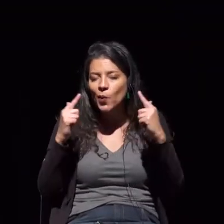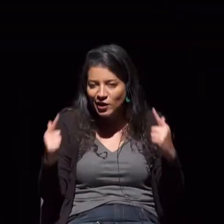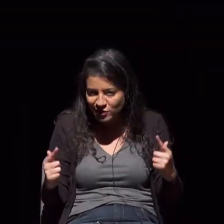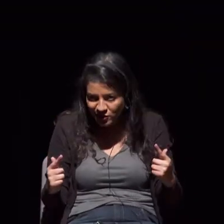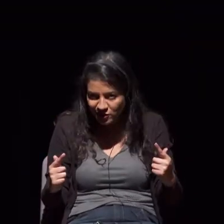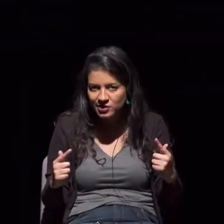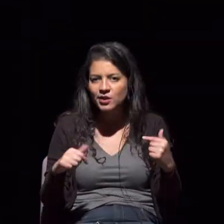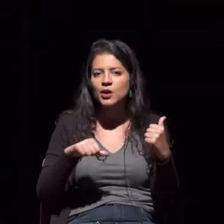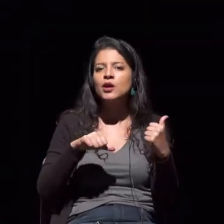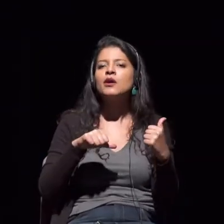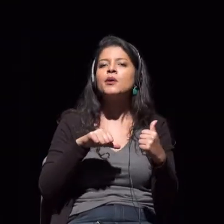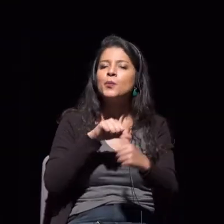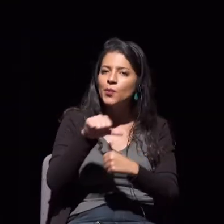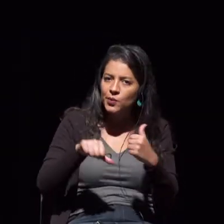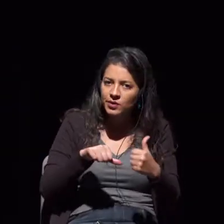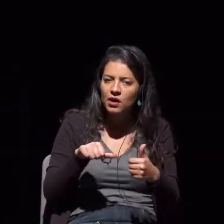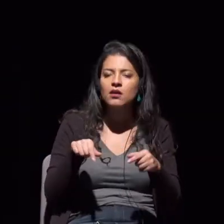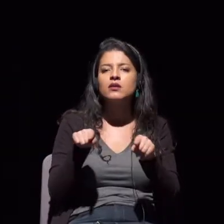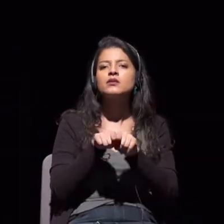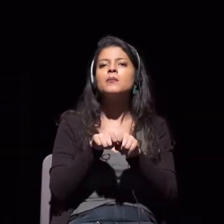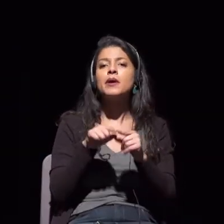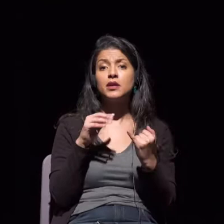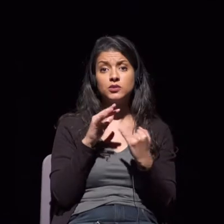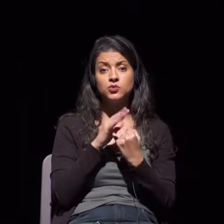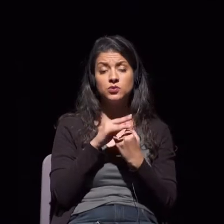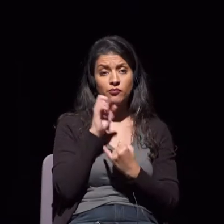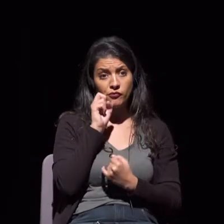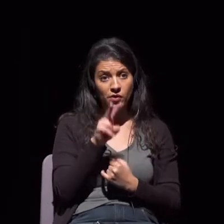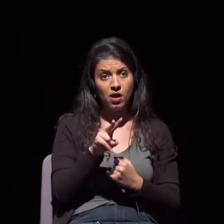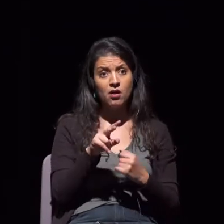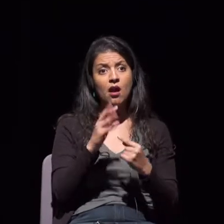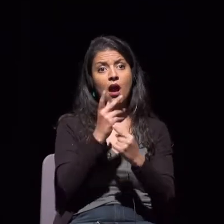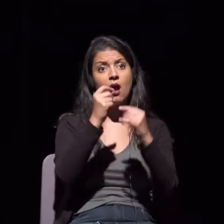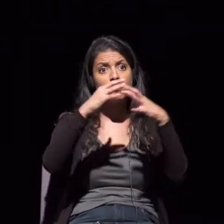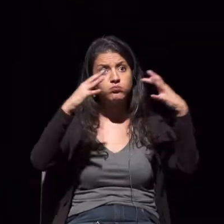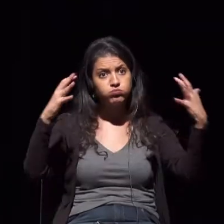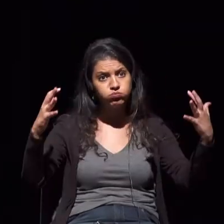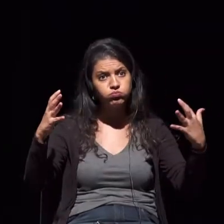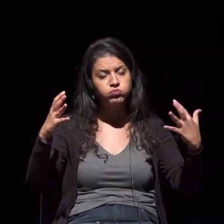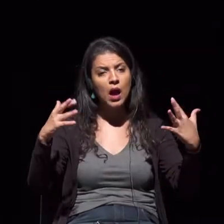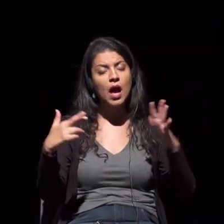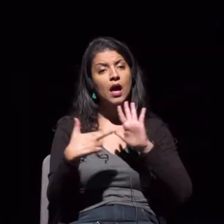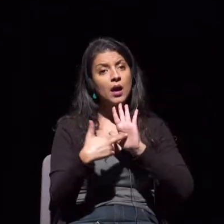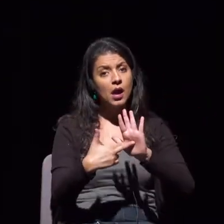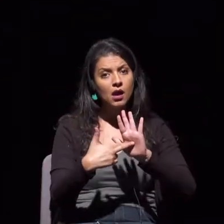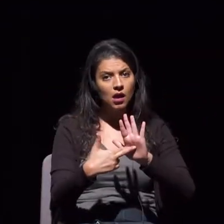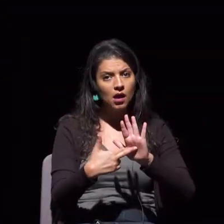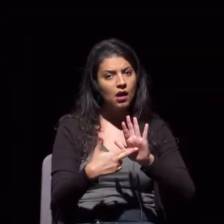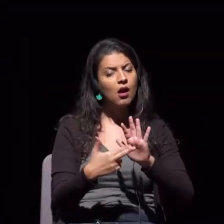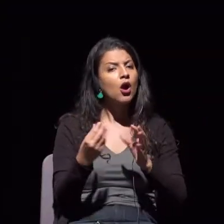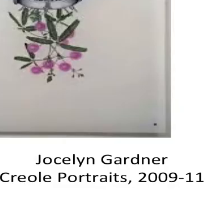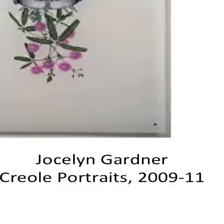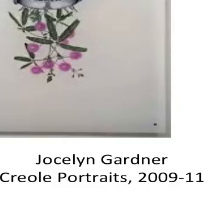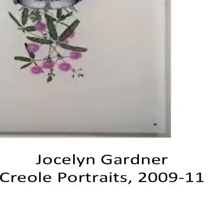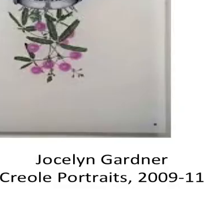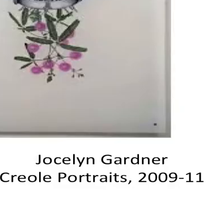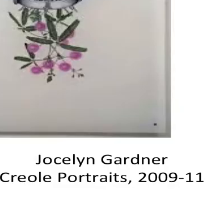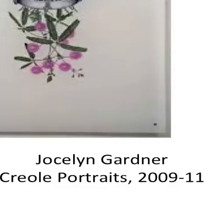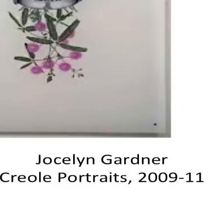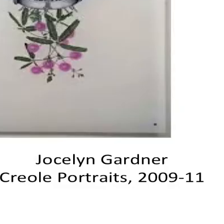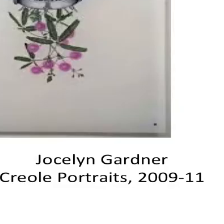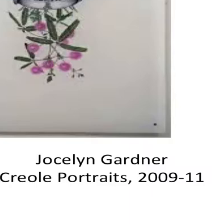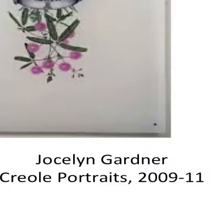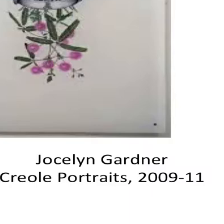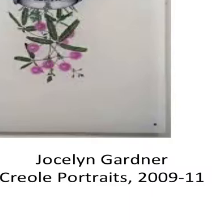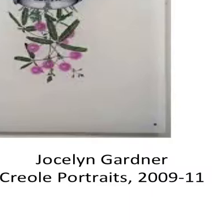them. You know, another artist is from Barbados, Jocelyn